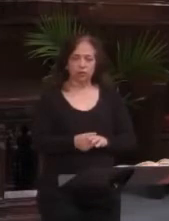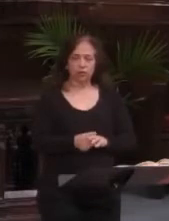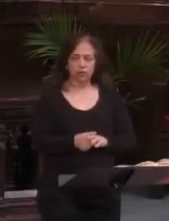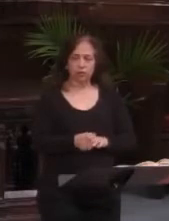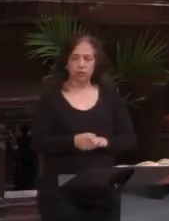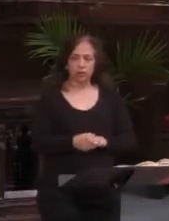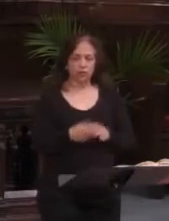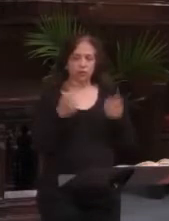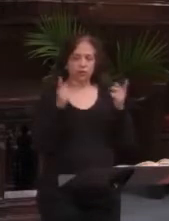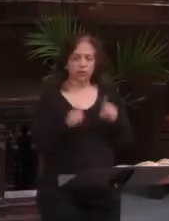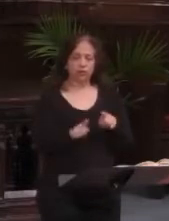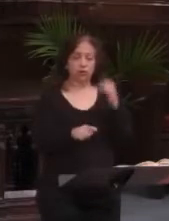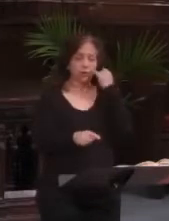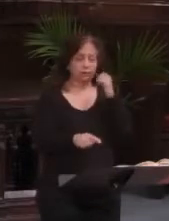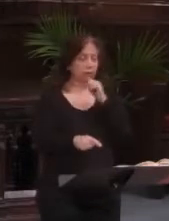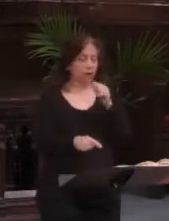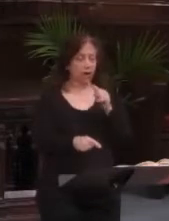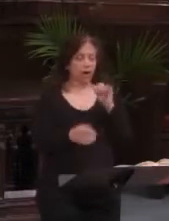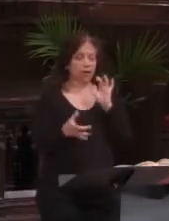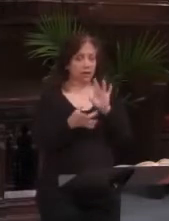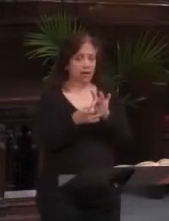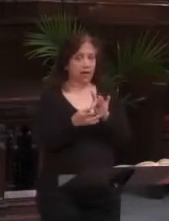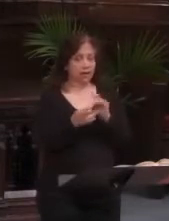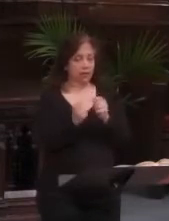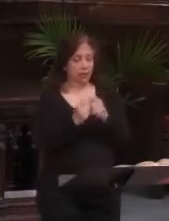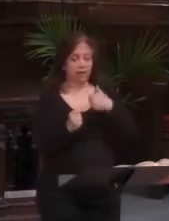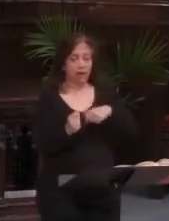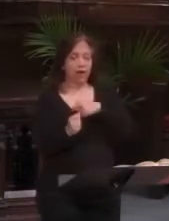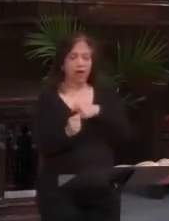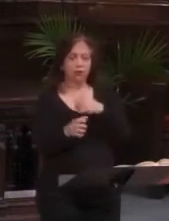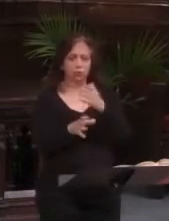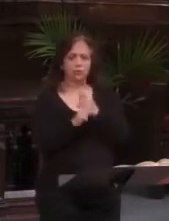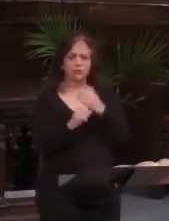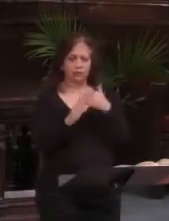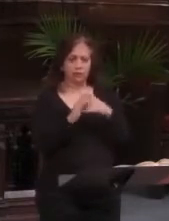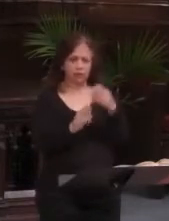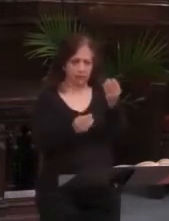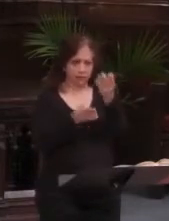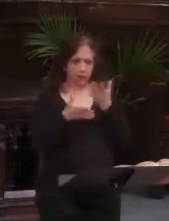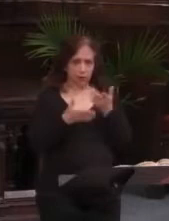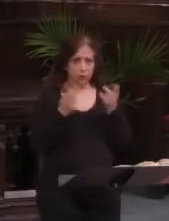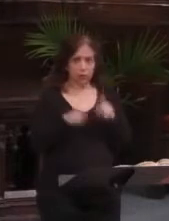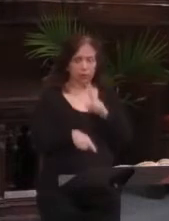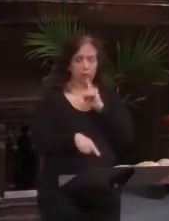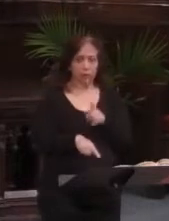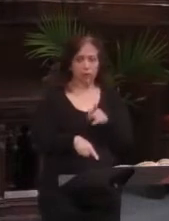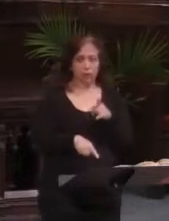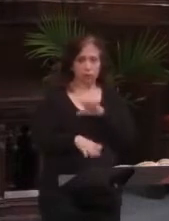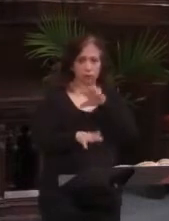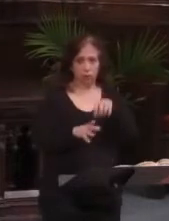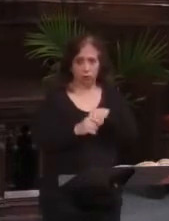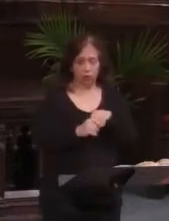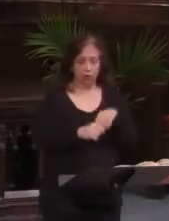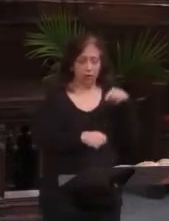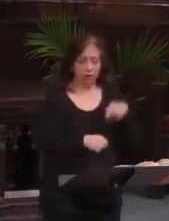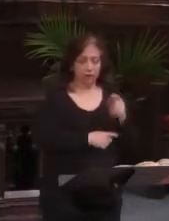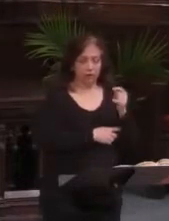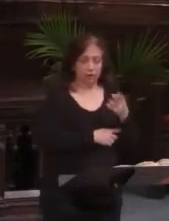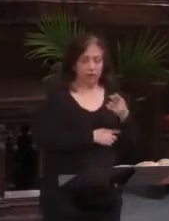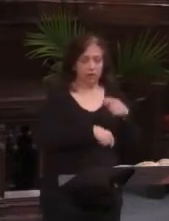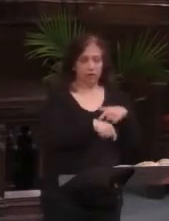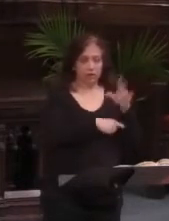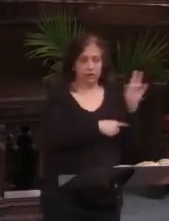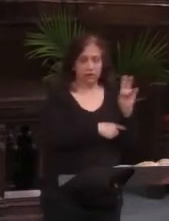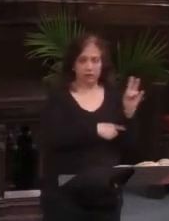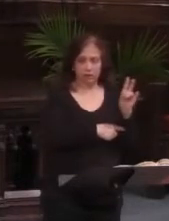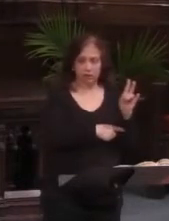not connected with us or receiving emails, please let us know so we can make sure you're included. This Thursday at 7 p.m.,